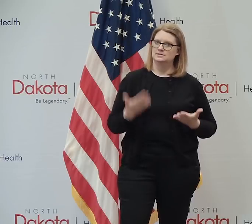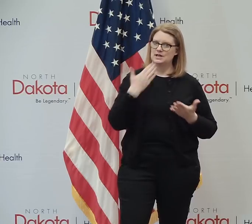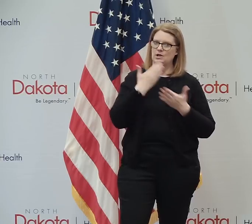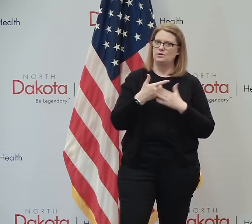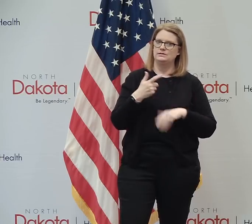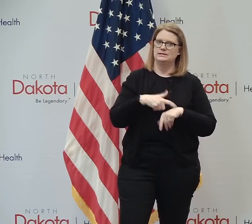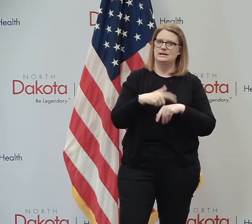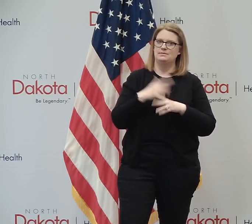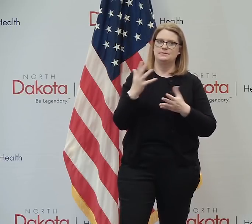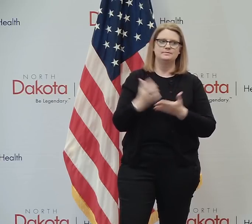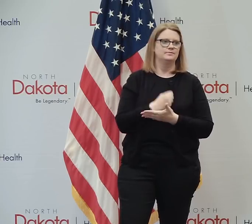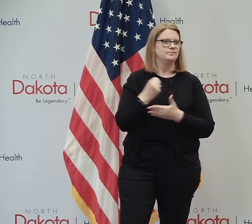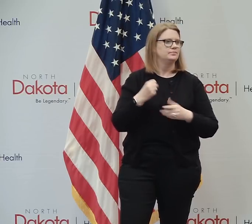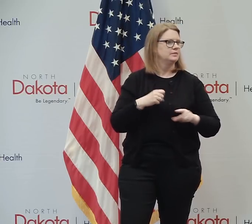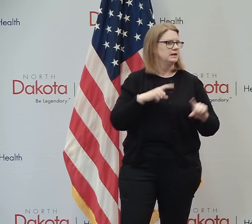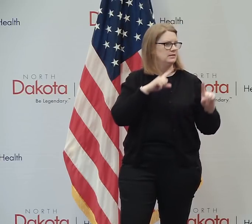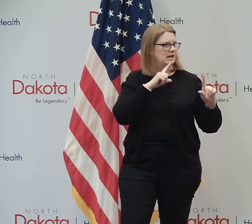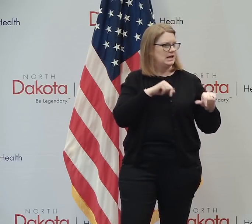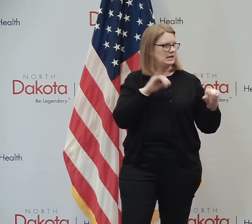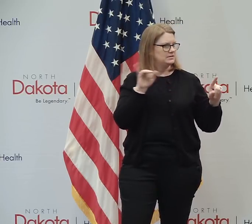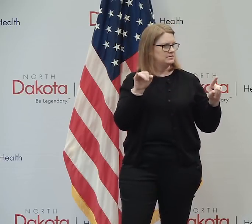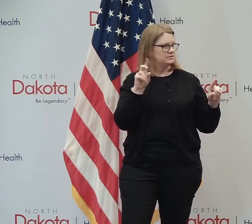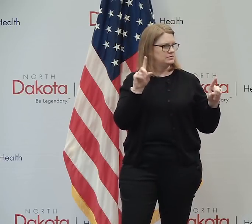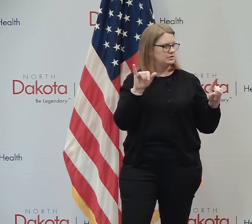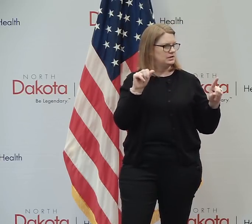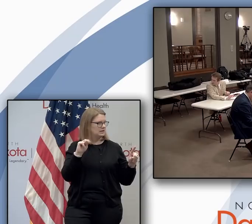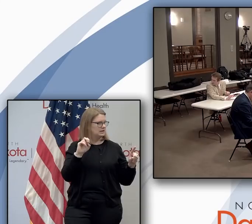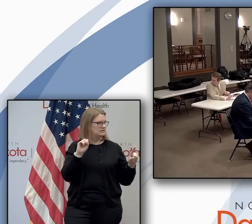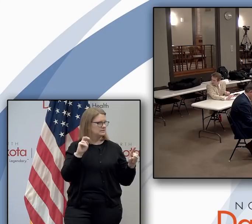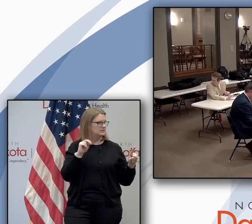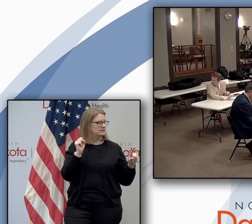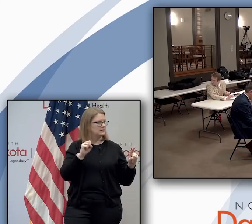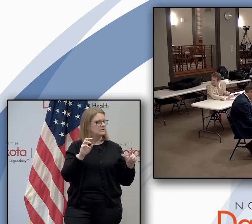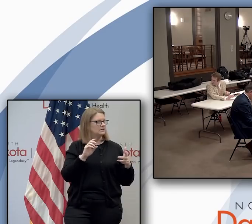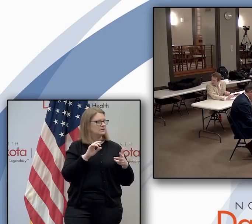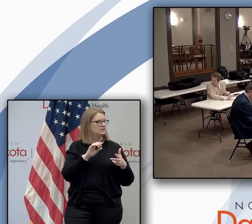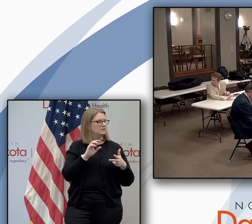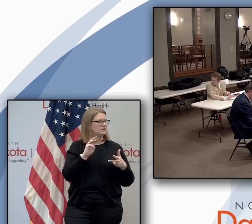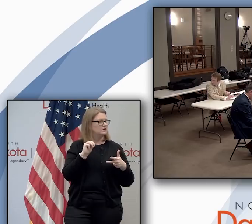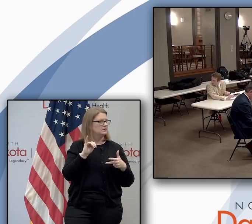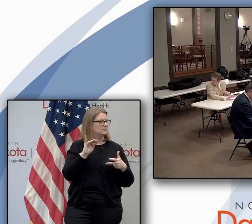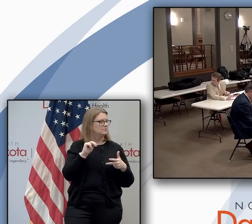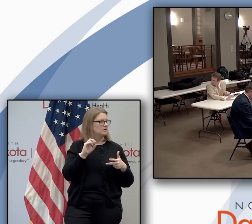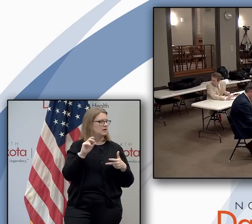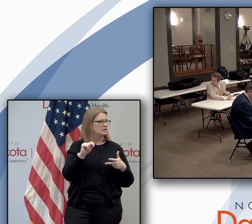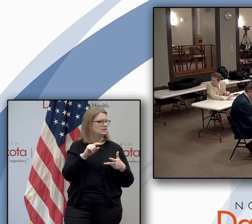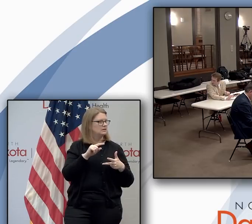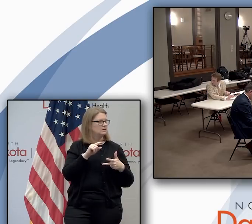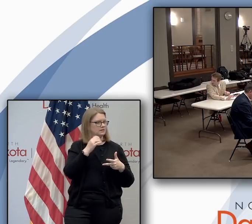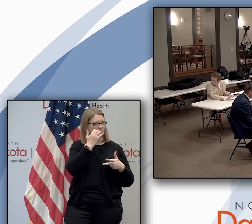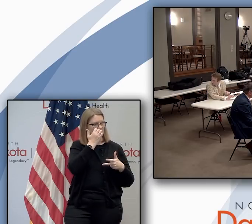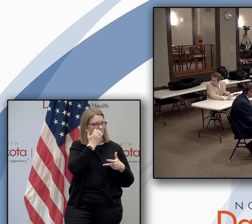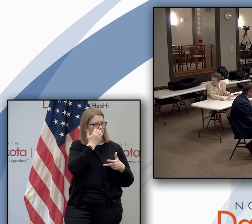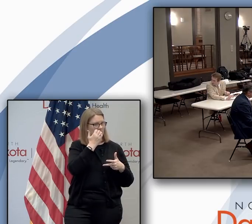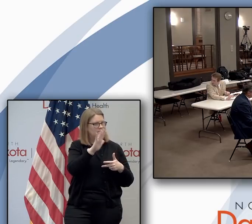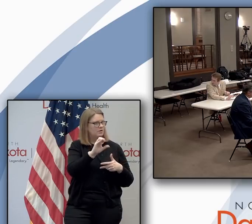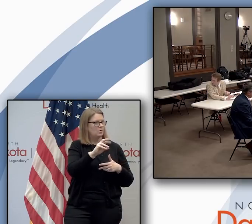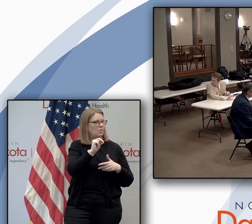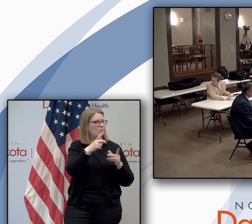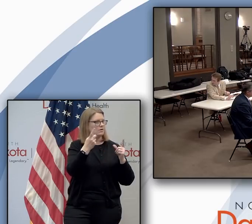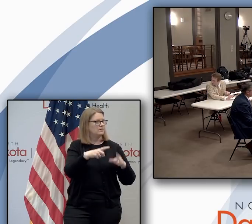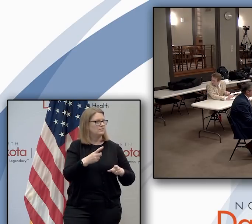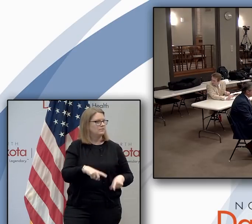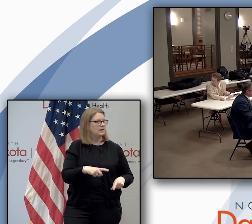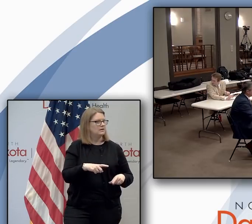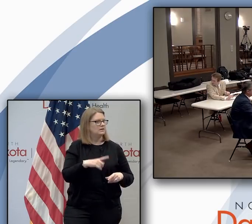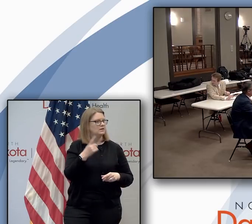do that. Do we have an answer coming here from Jody Hansen? Sir, Minot has elected to do their own event, and the plan is to execute tests